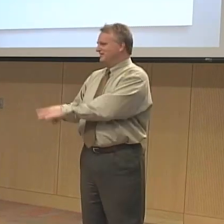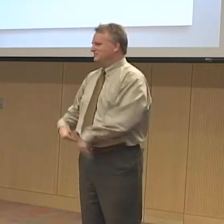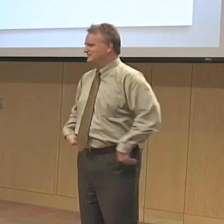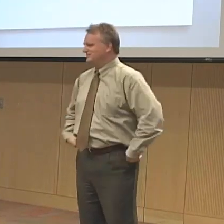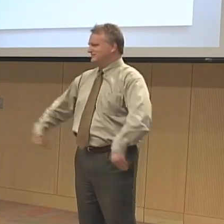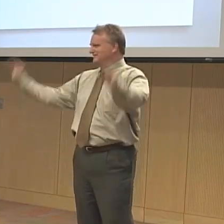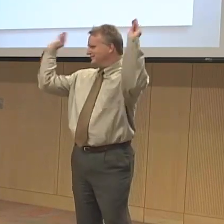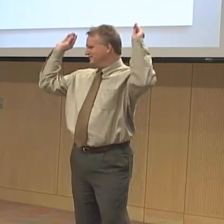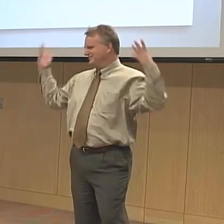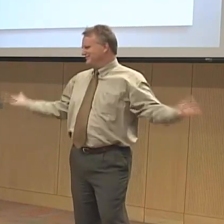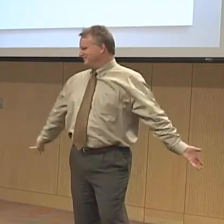been sold.